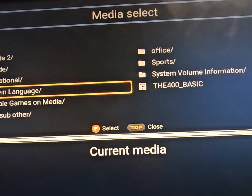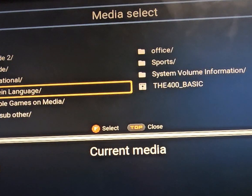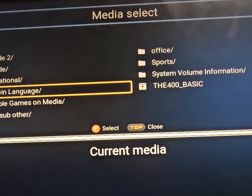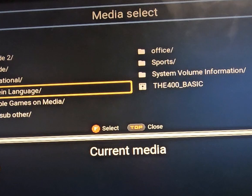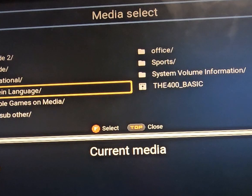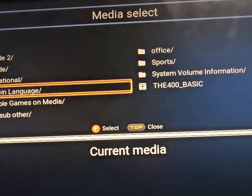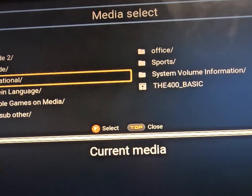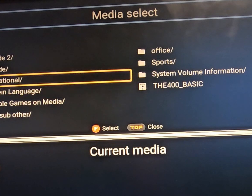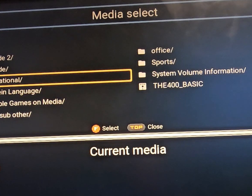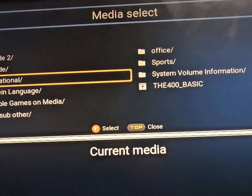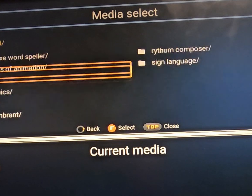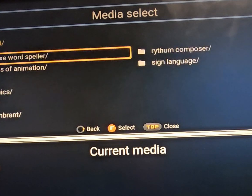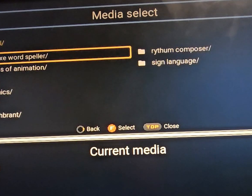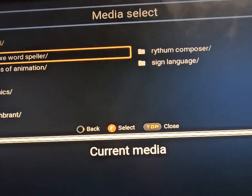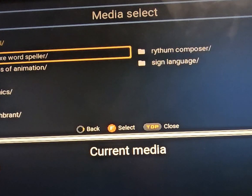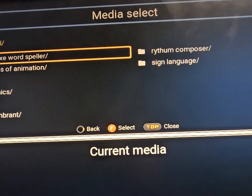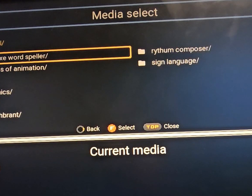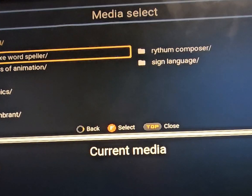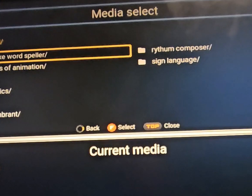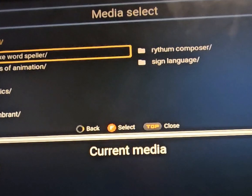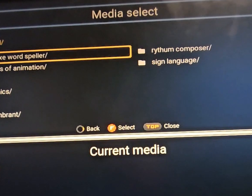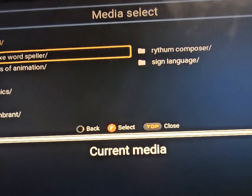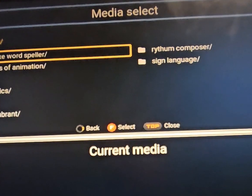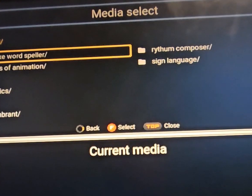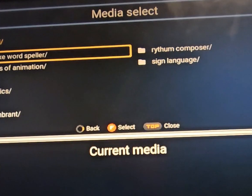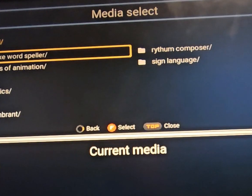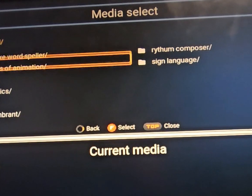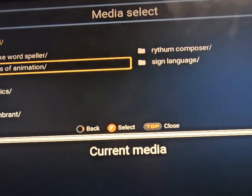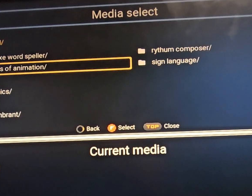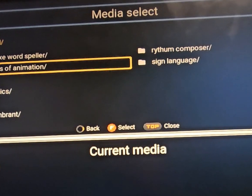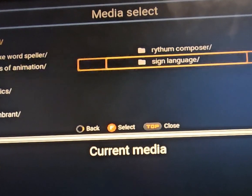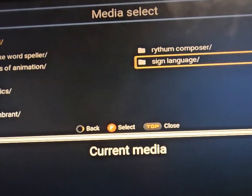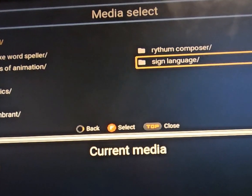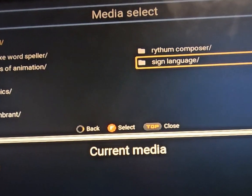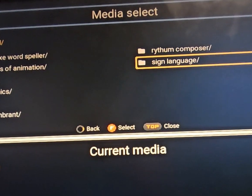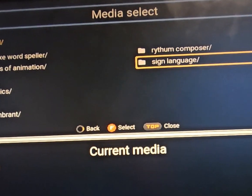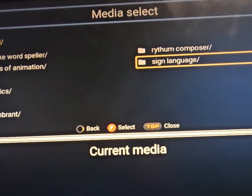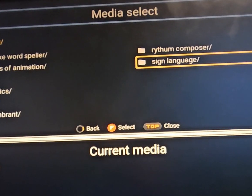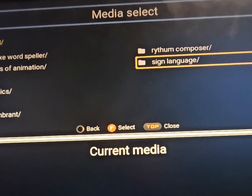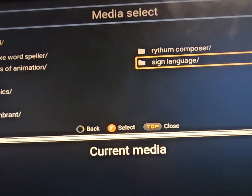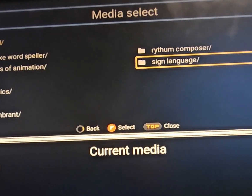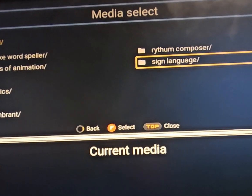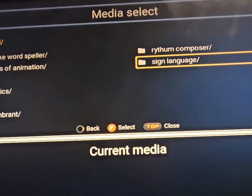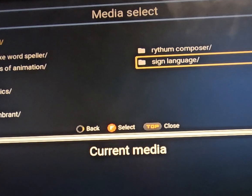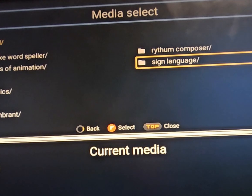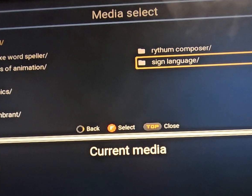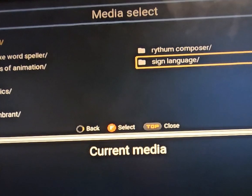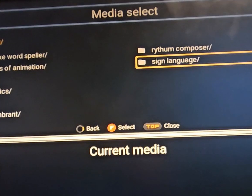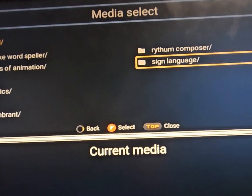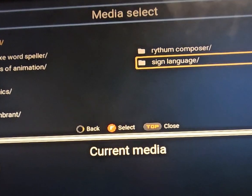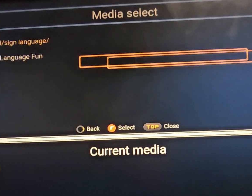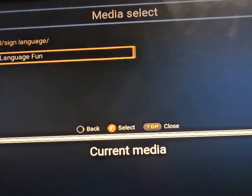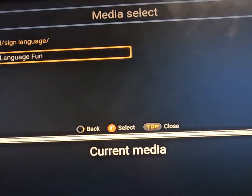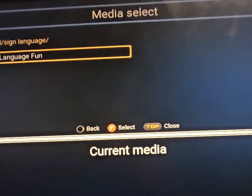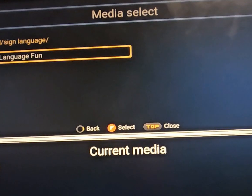And I want to go to educational. And I want to go to sign